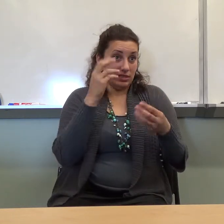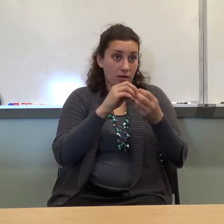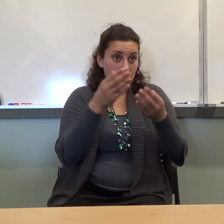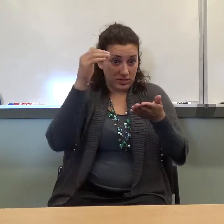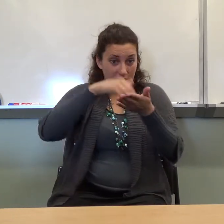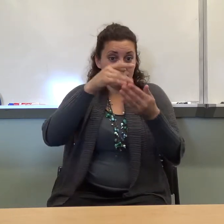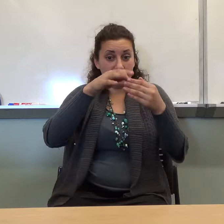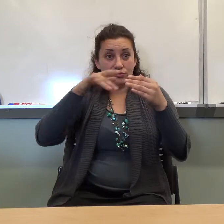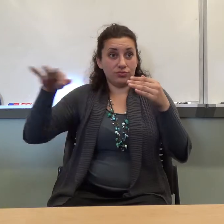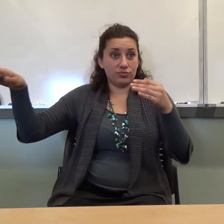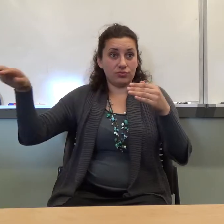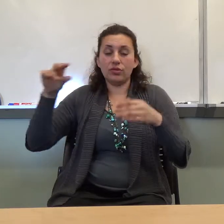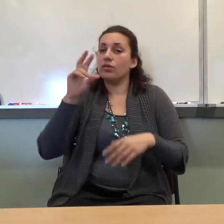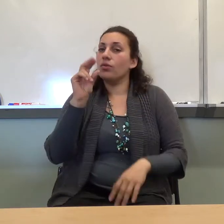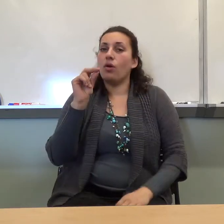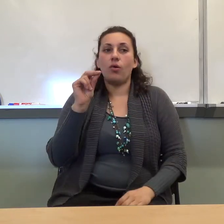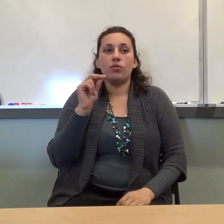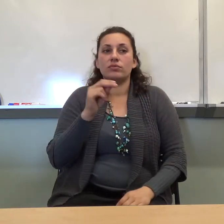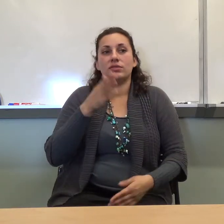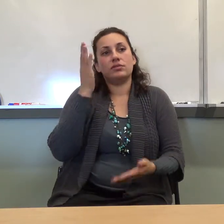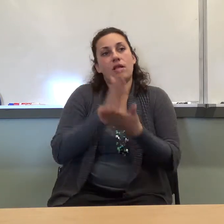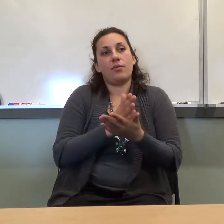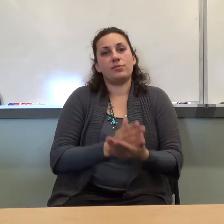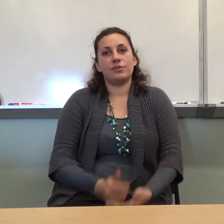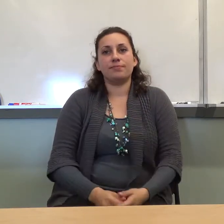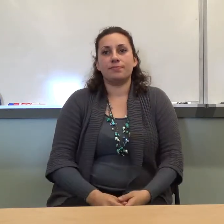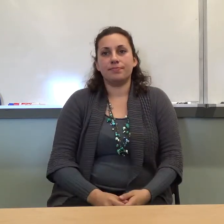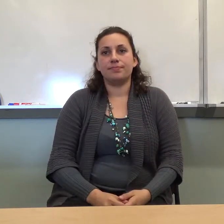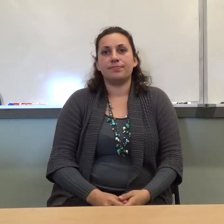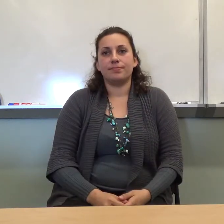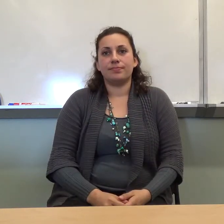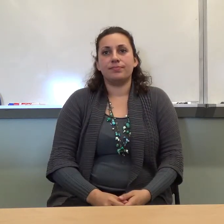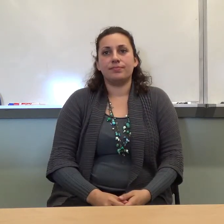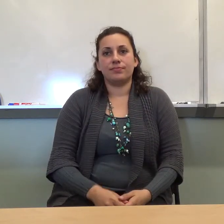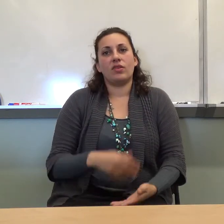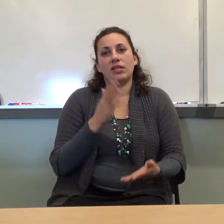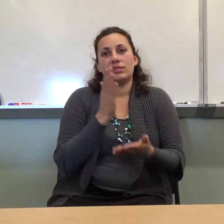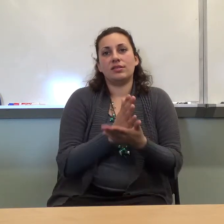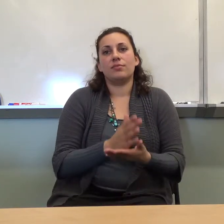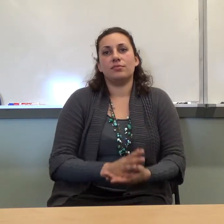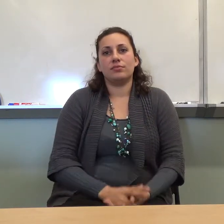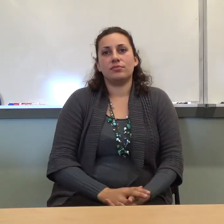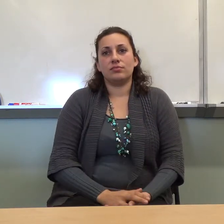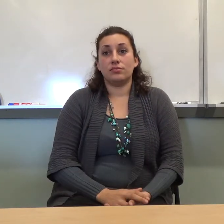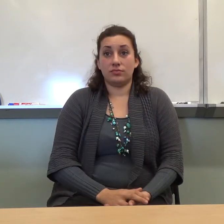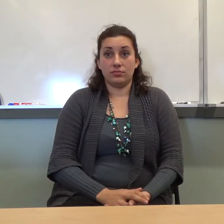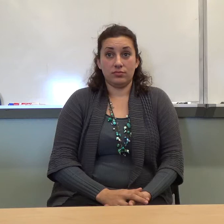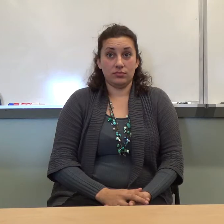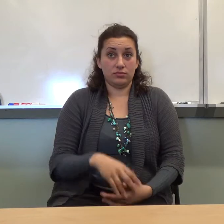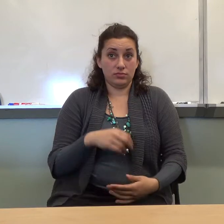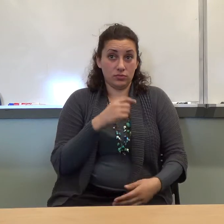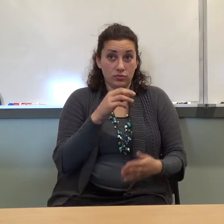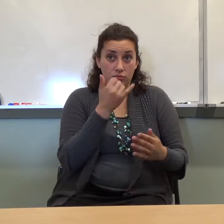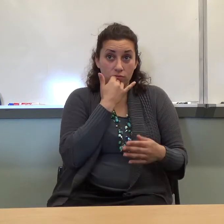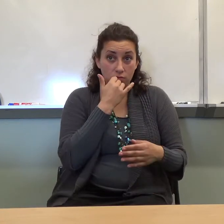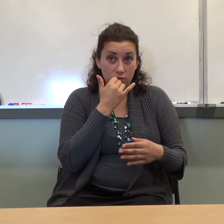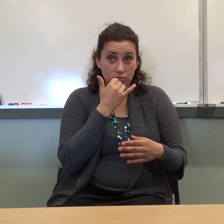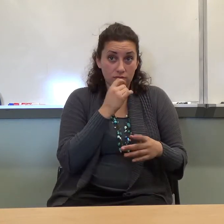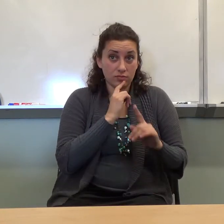that terminates. Terminates means it stops. After a certain point, you get nothing but 0. So this would be exactly